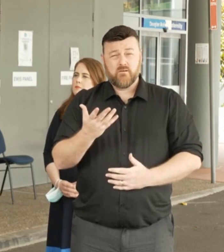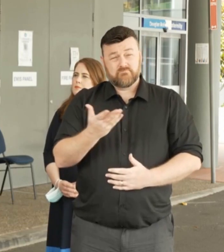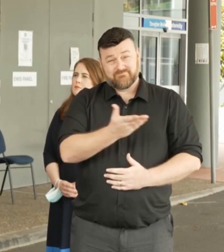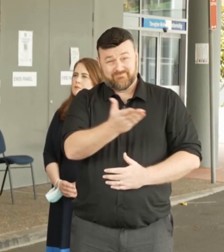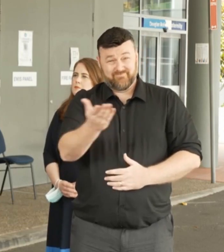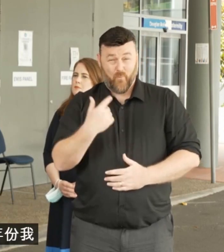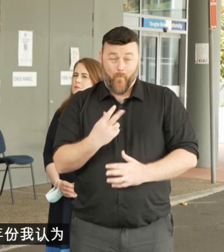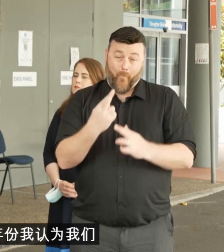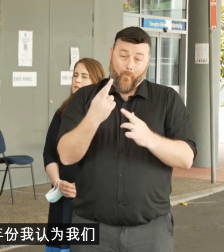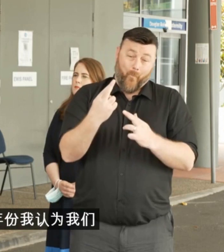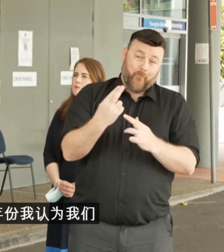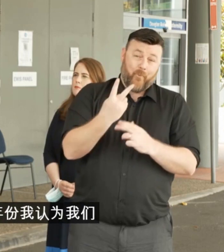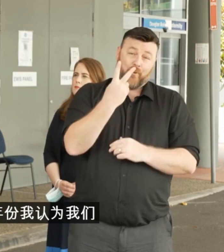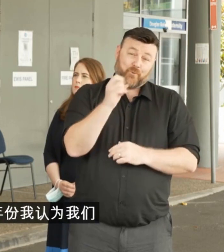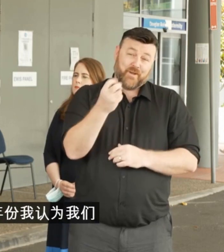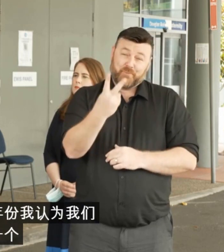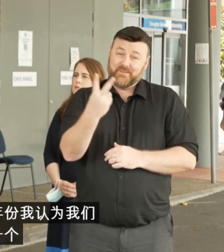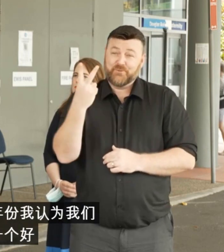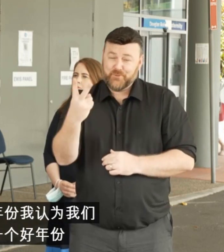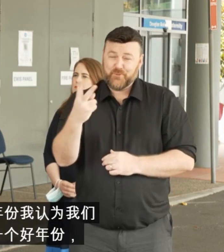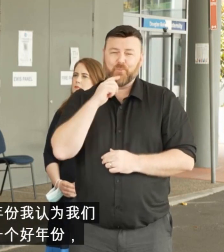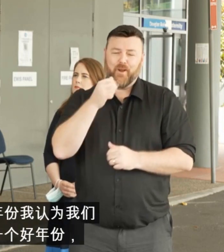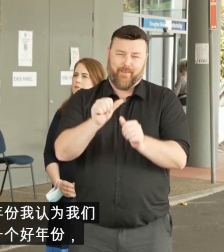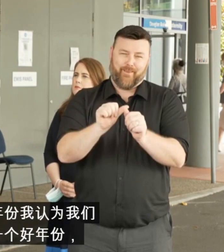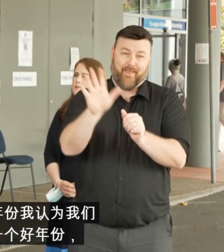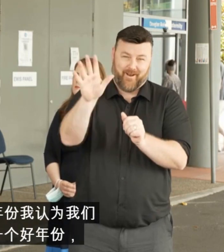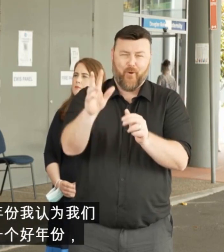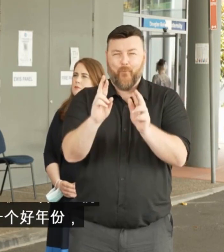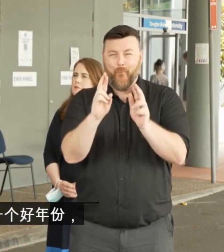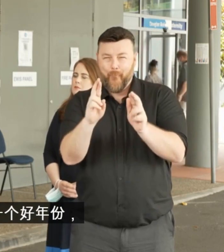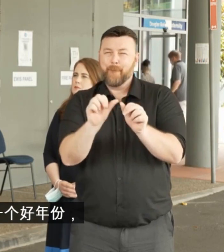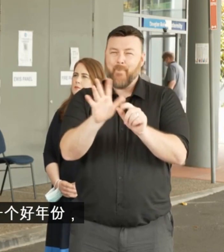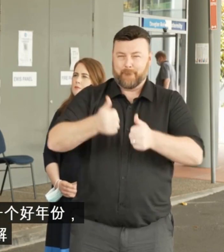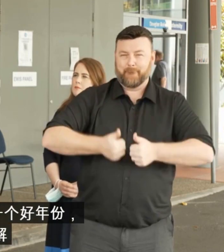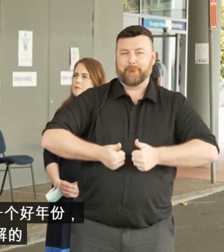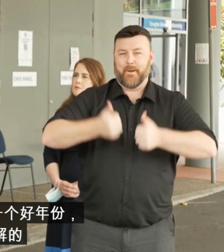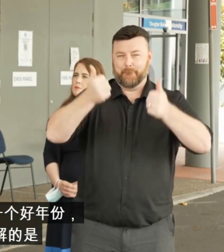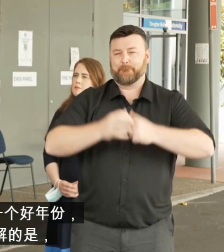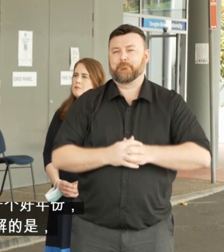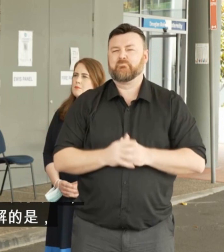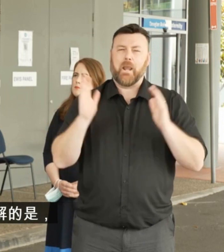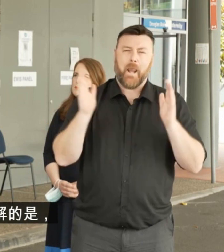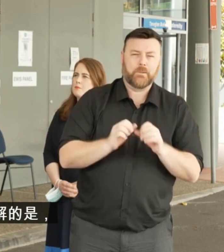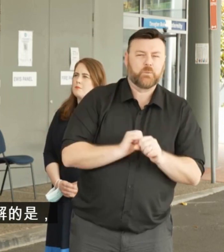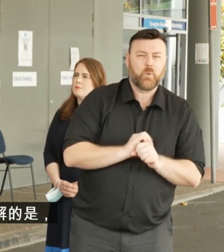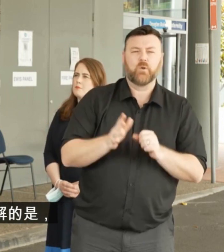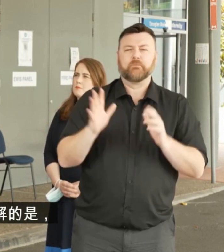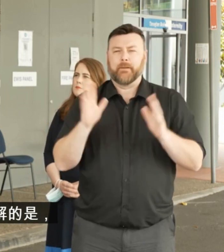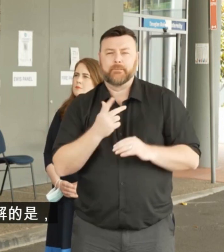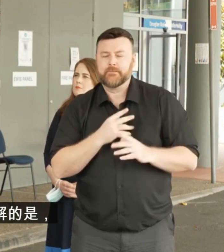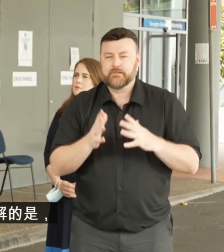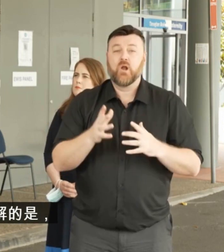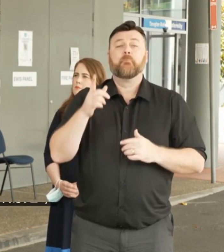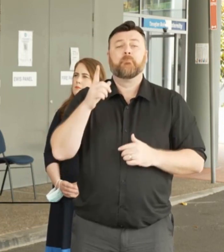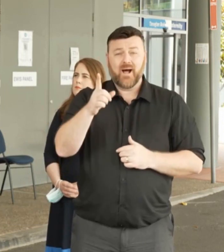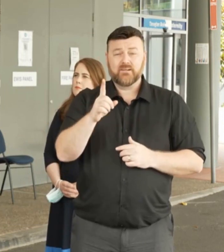a really good year next year. I think we can still hope for a good year next year. But what we do need to understand is the need to get out and